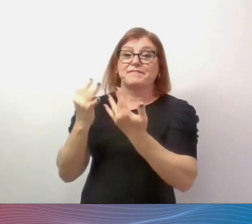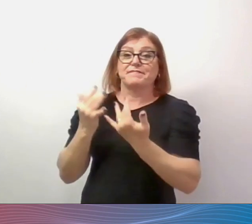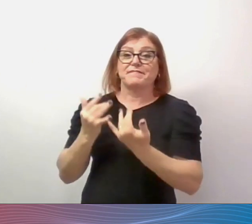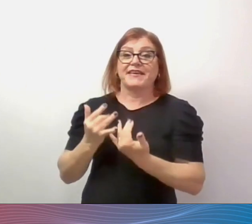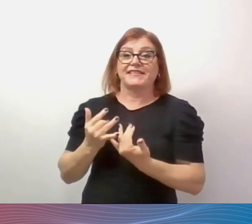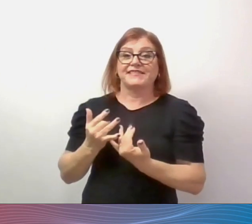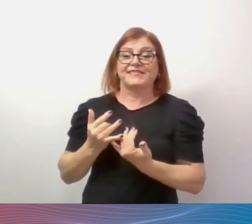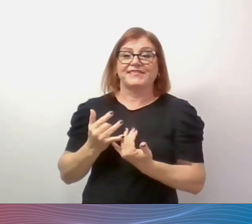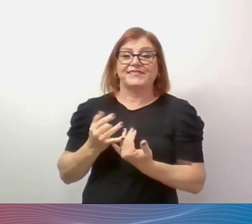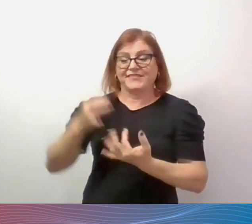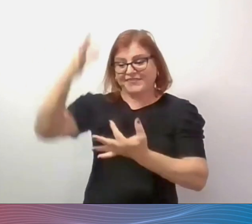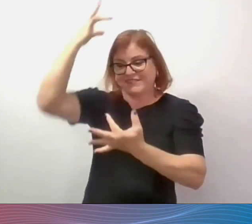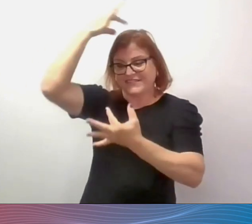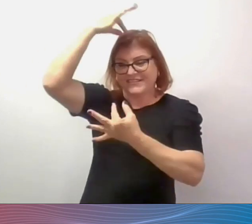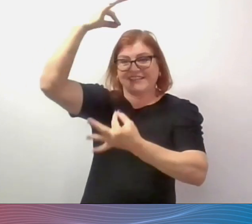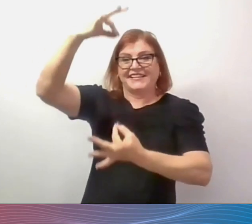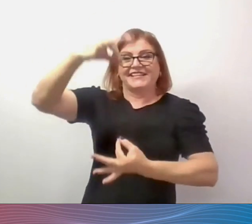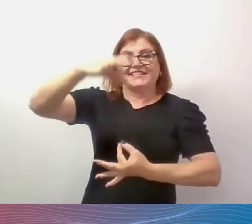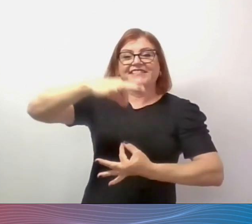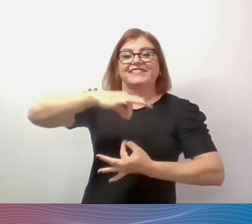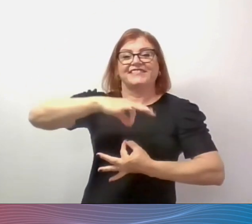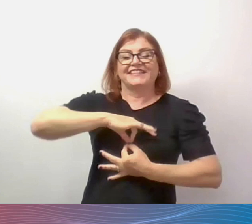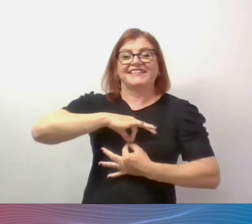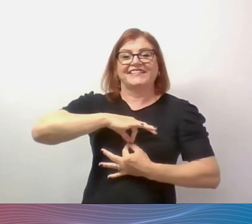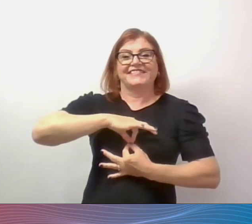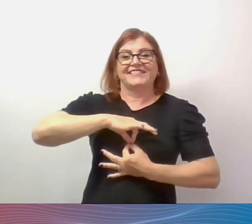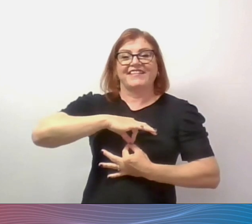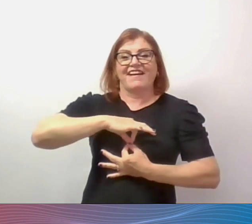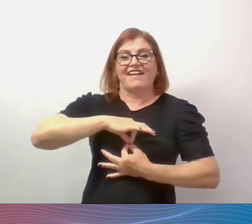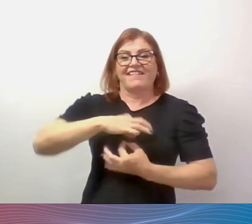bênção da área espiritual. But spiritual blessings.